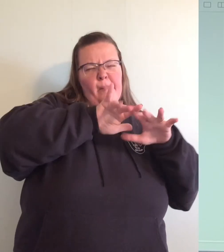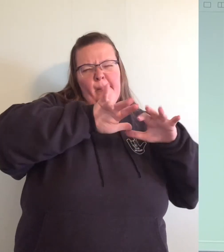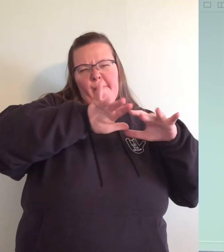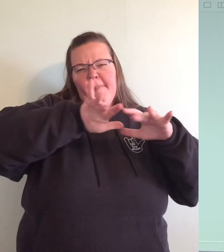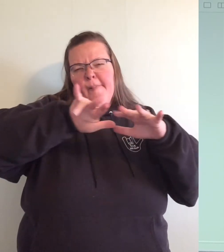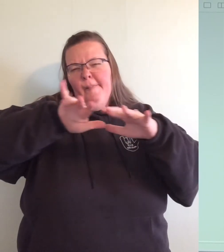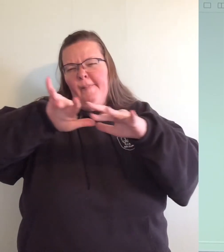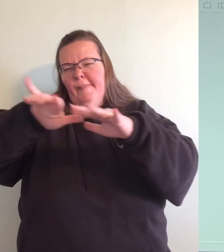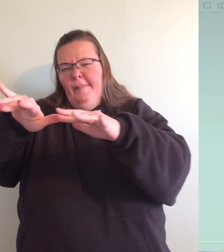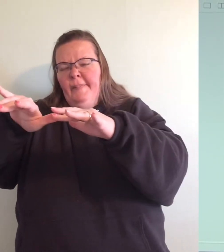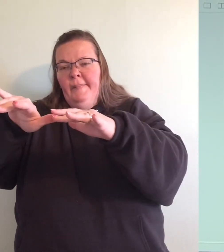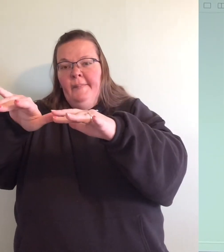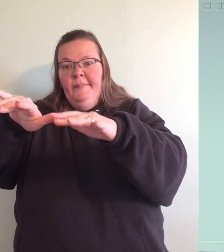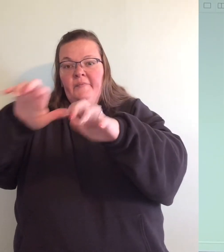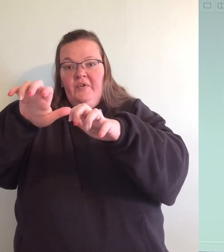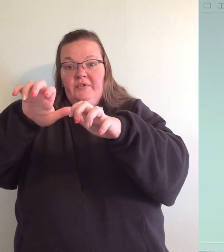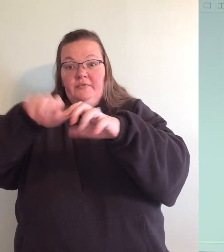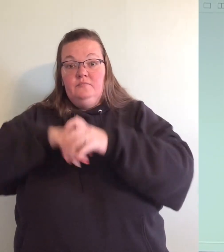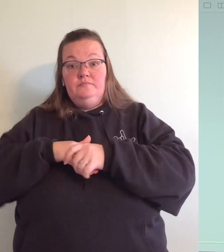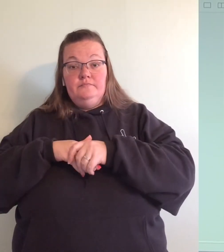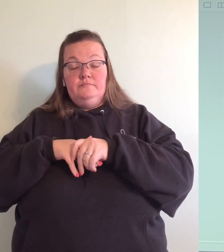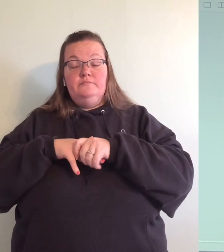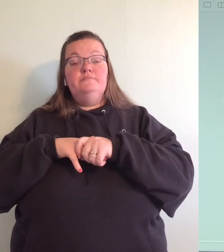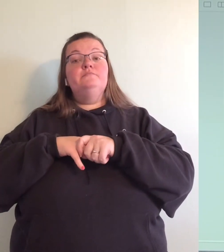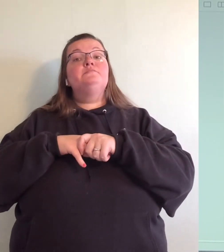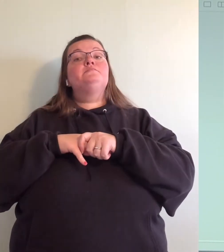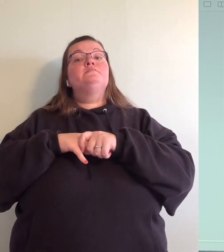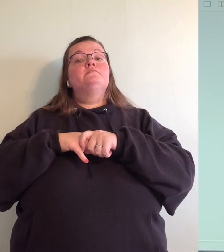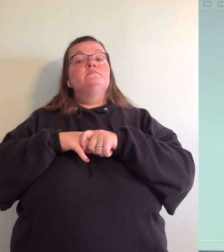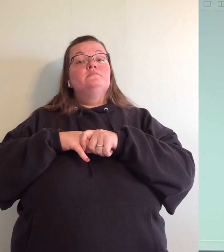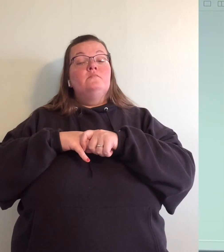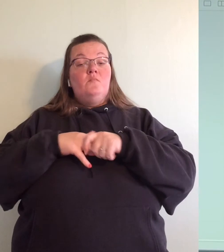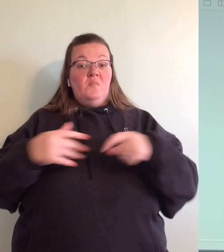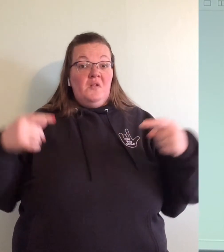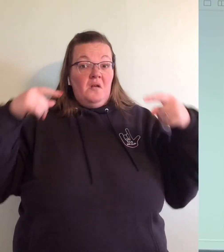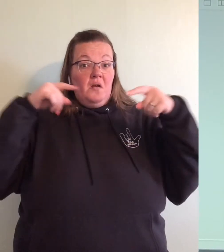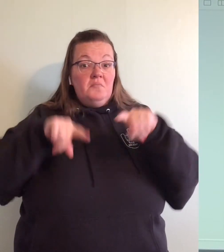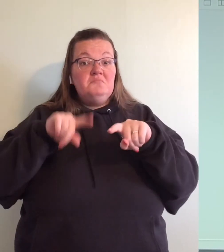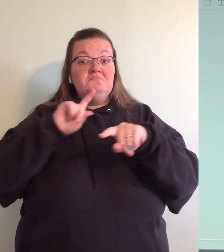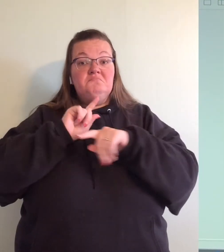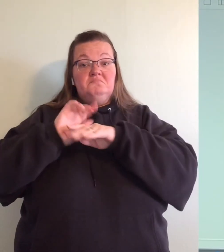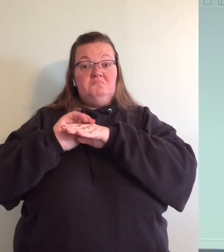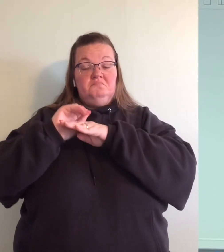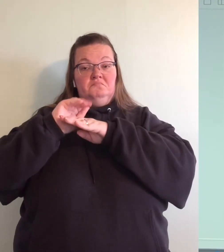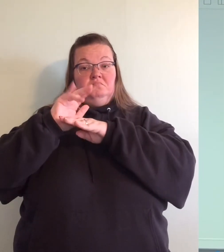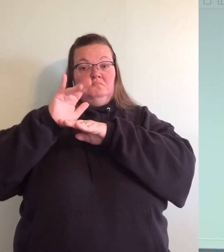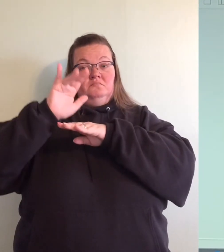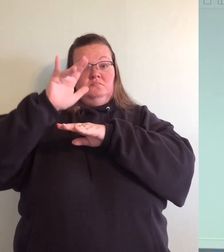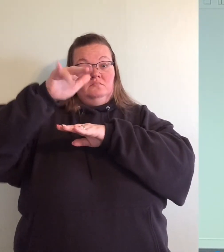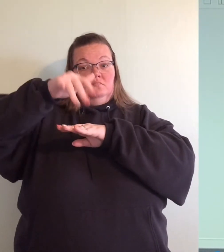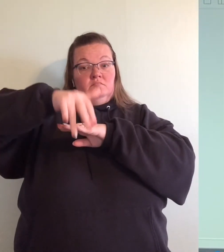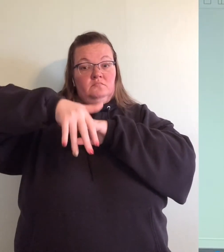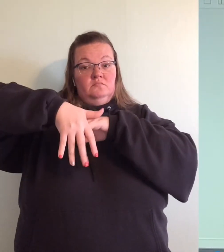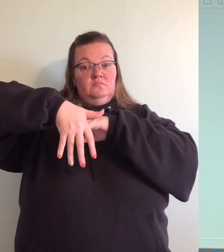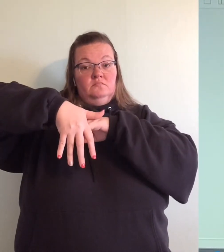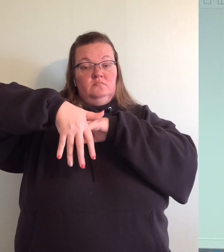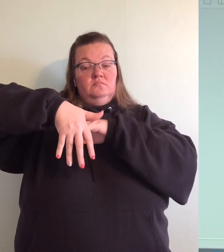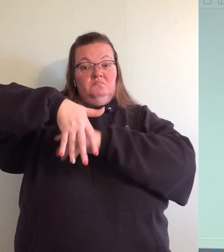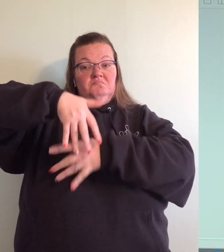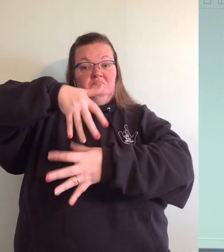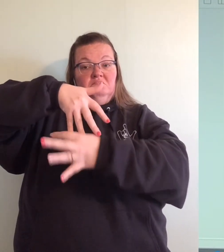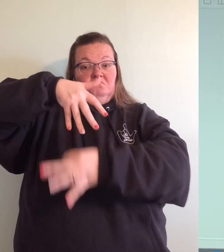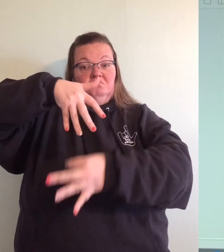the frost came. And where the river had been trickling over and spurting through the dam, there was now a glittering wall